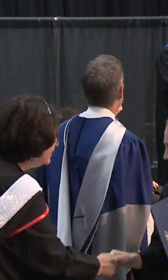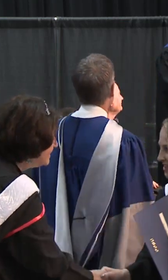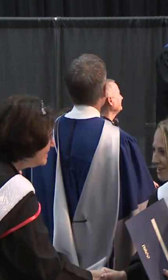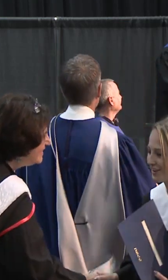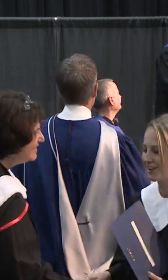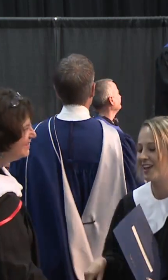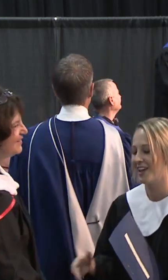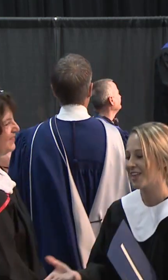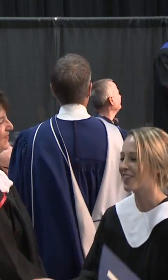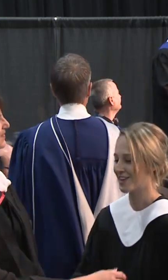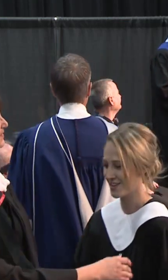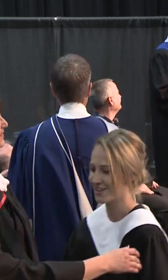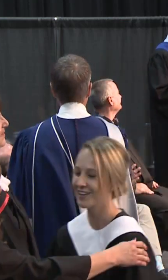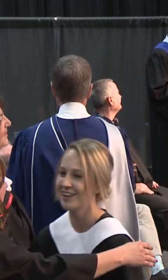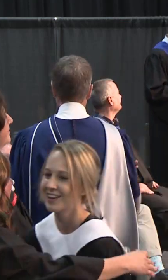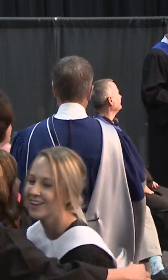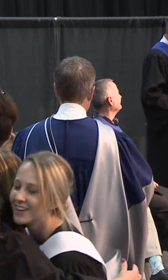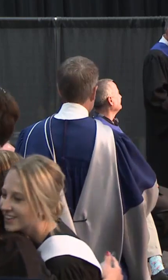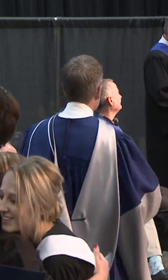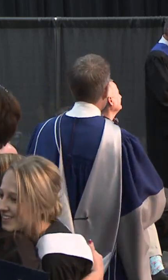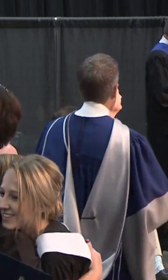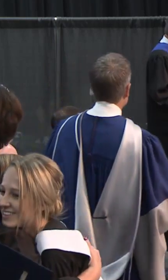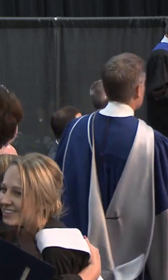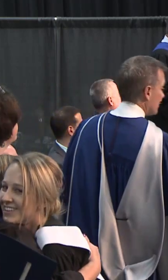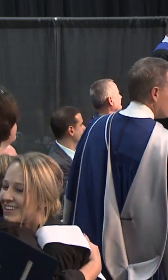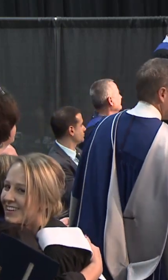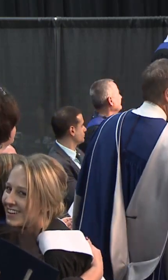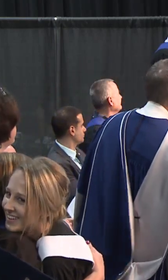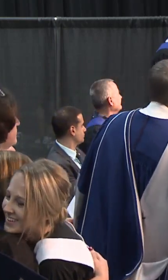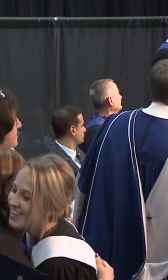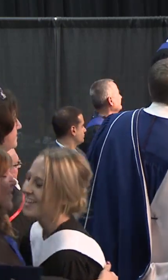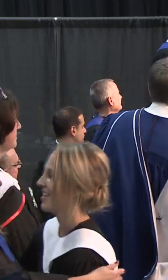With honors, Karen Smith.